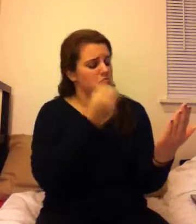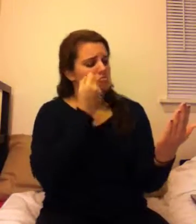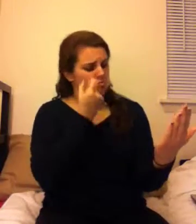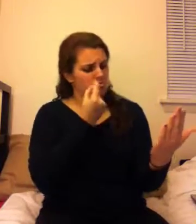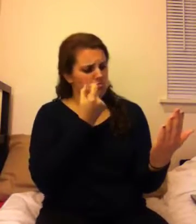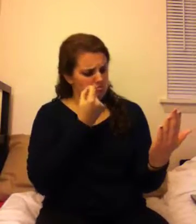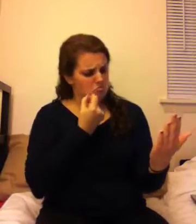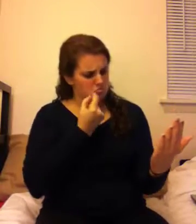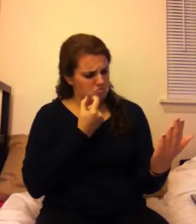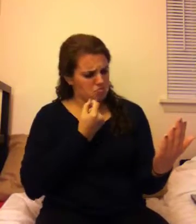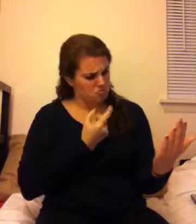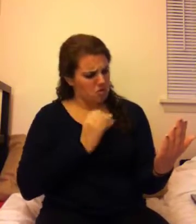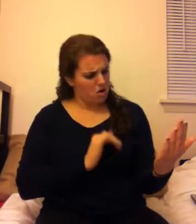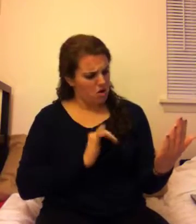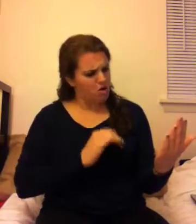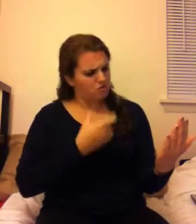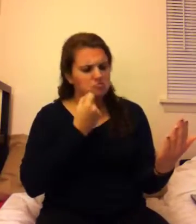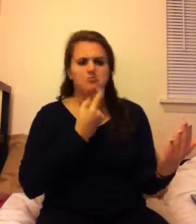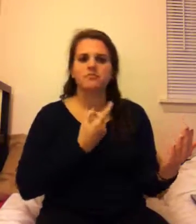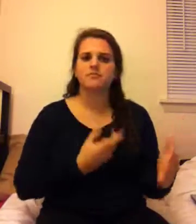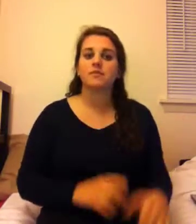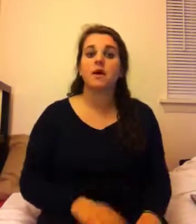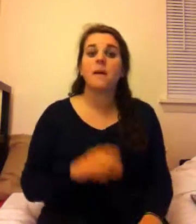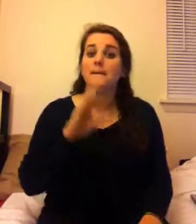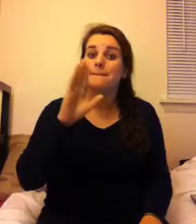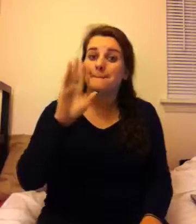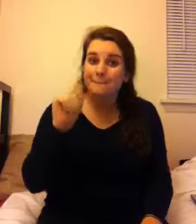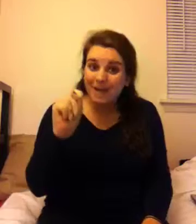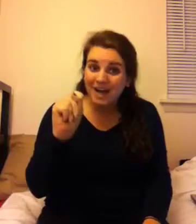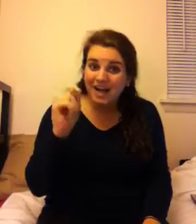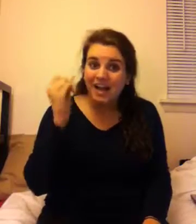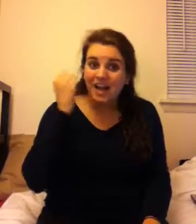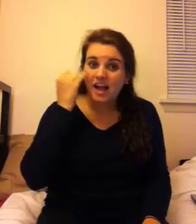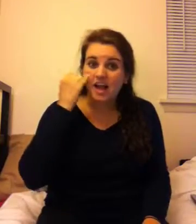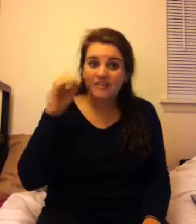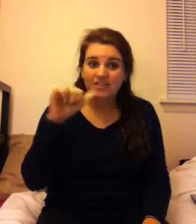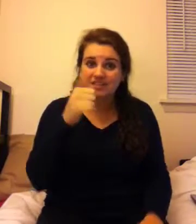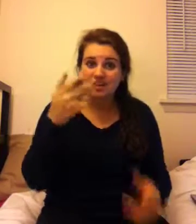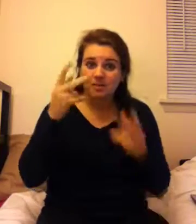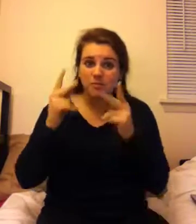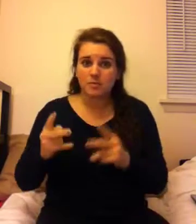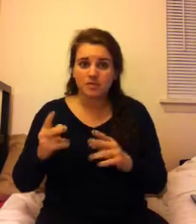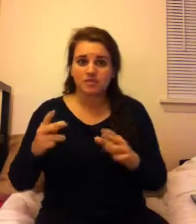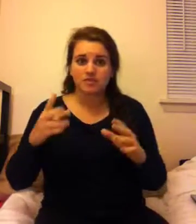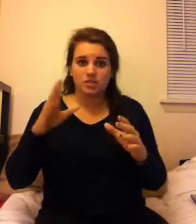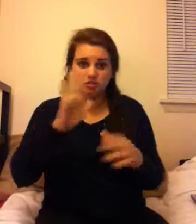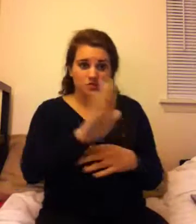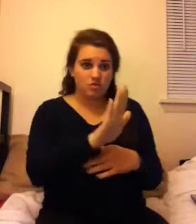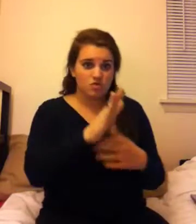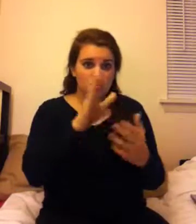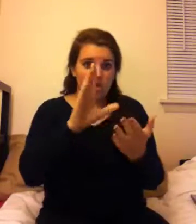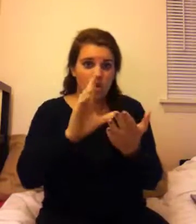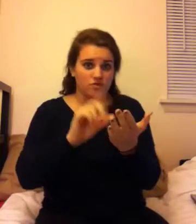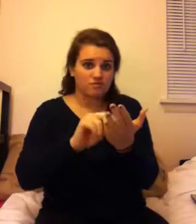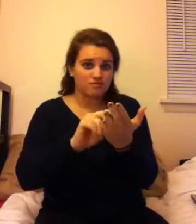But if someone else took a look at those notes, they would probably have absolutely